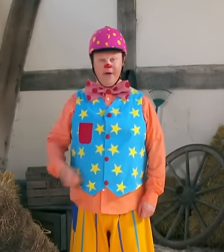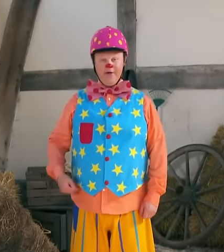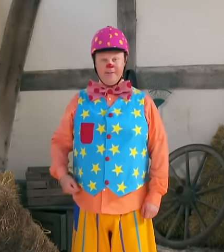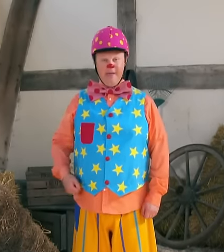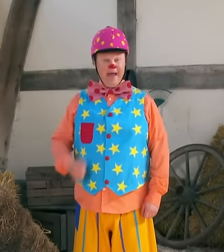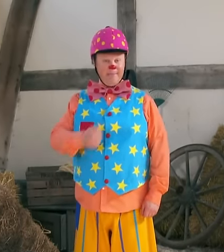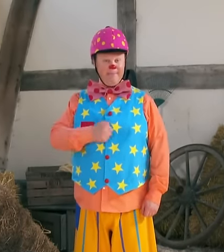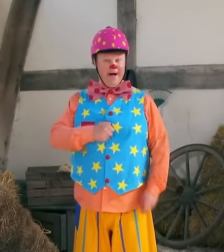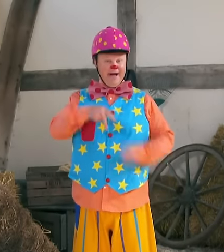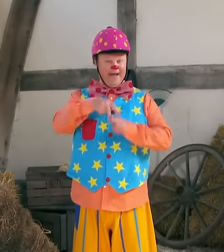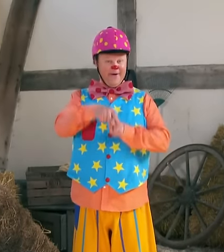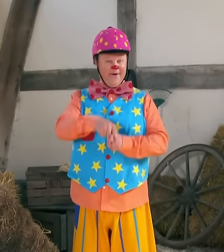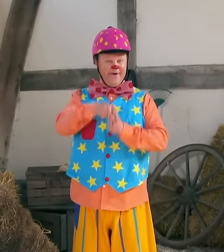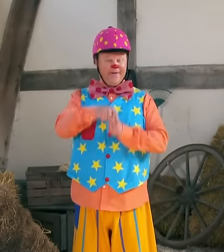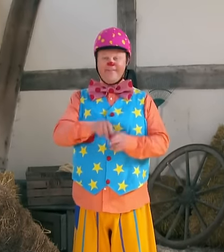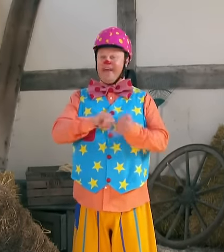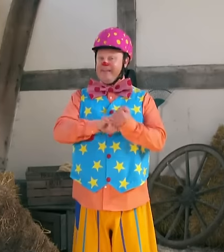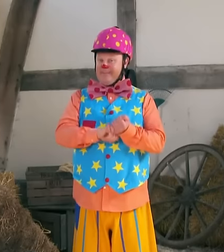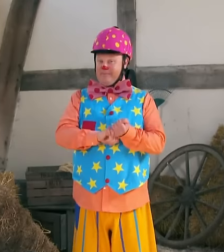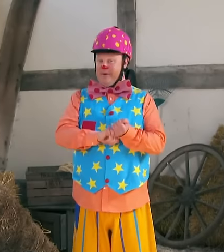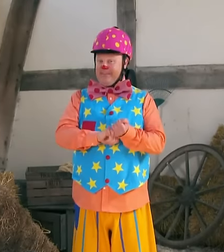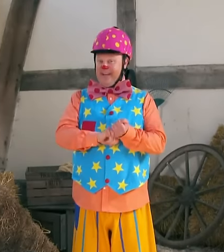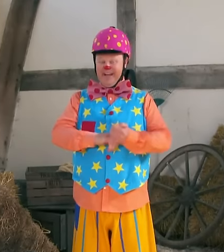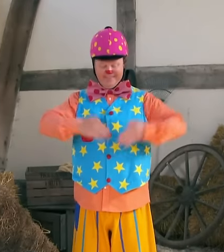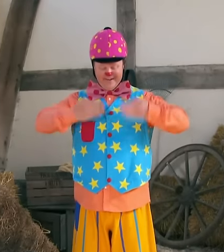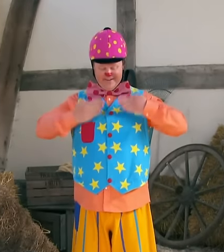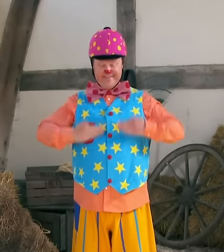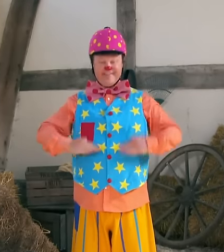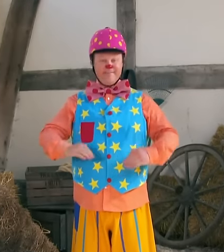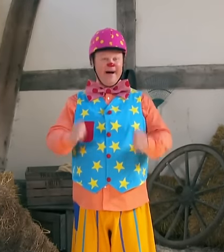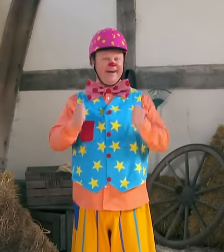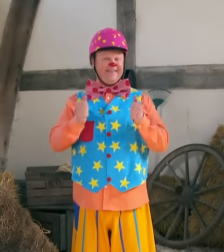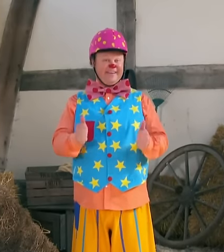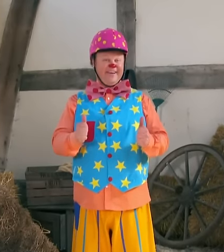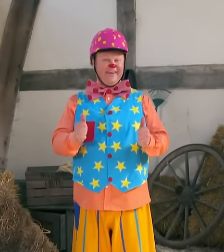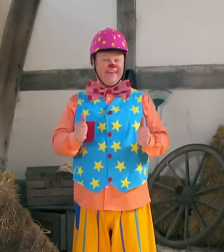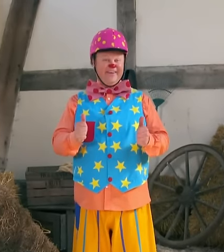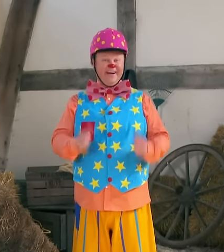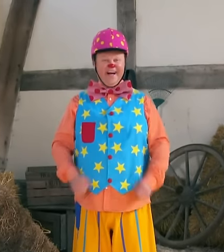going to make my horse, Spotty, look very smart too.